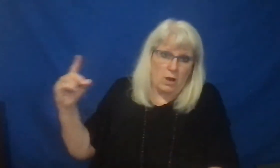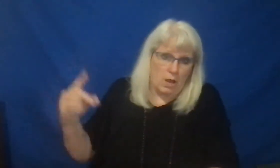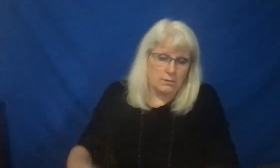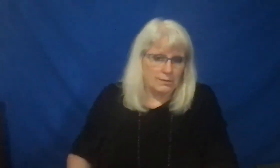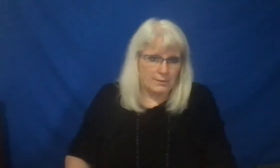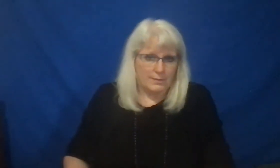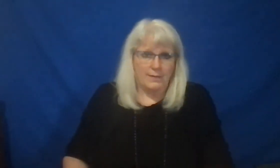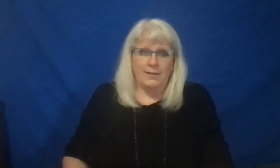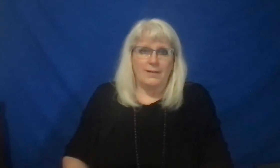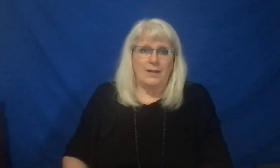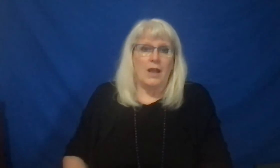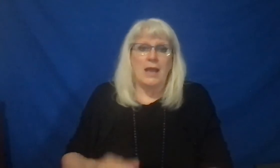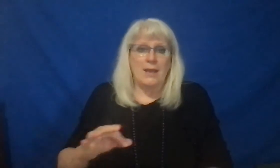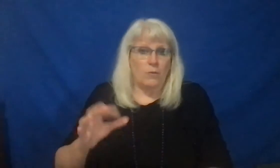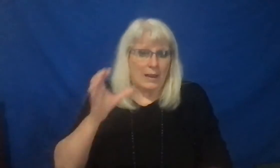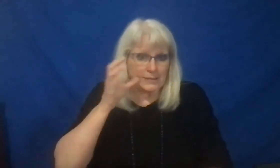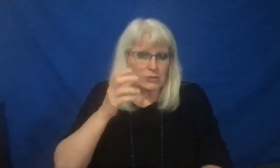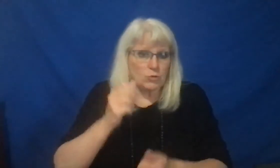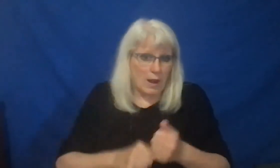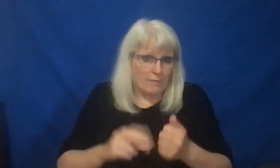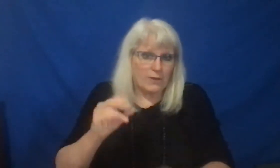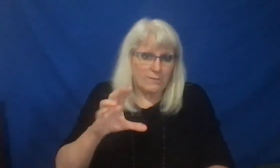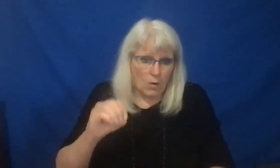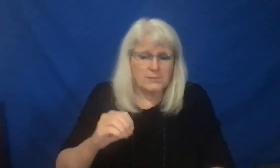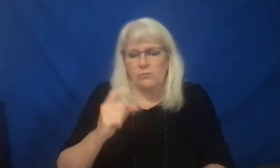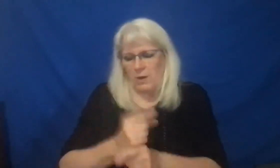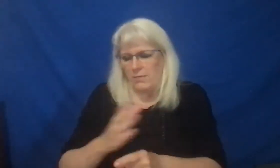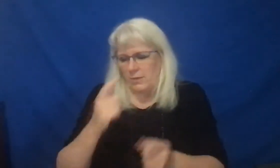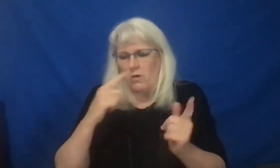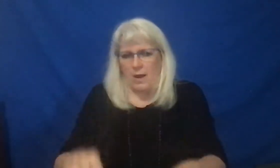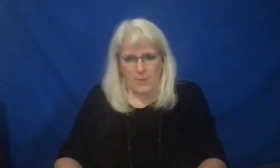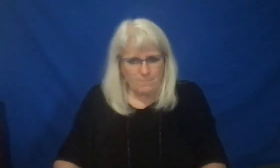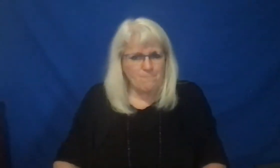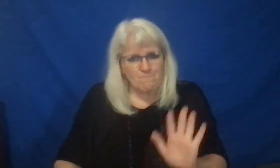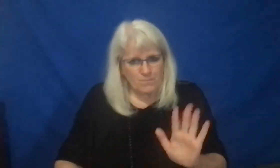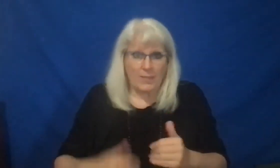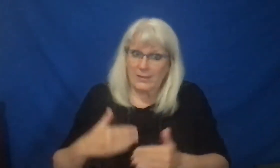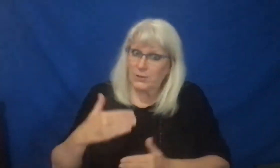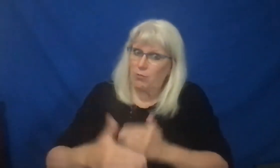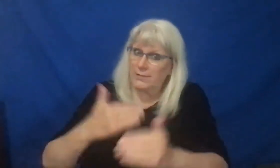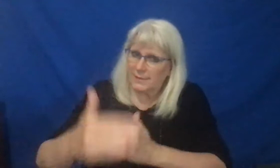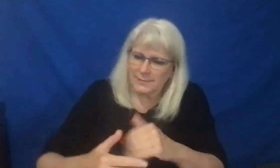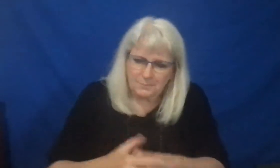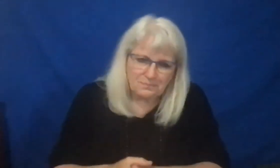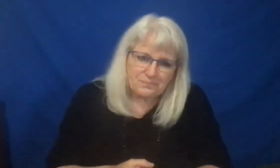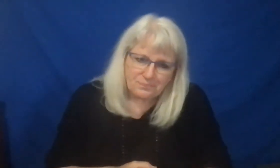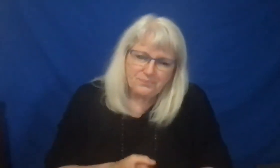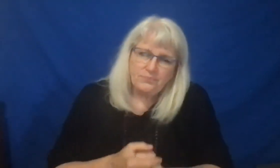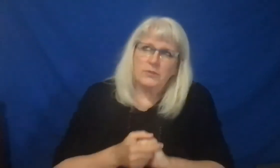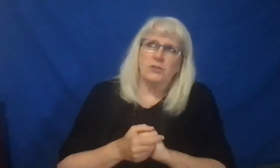single voice is heard, right, in the process. But it was so fascinating for me to really see what